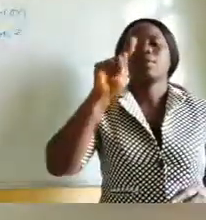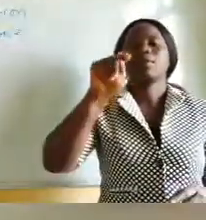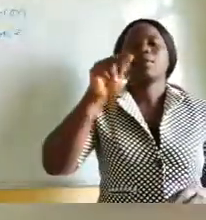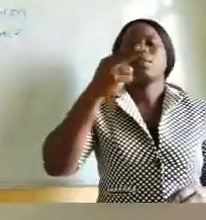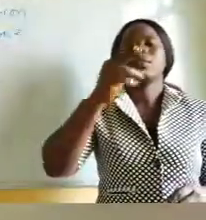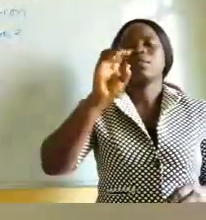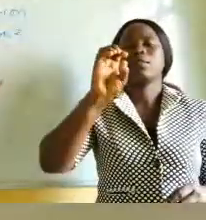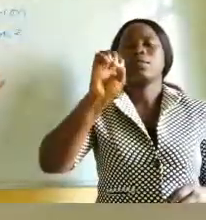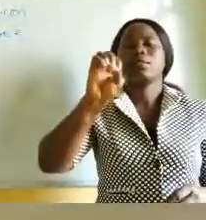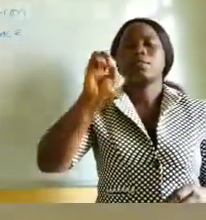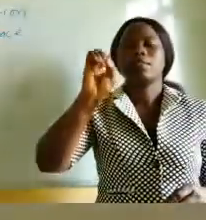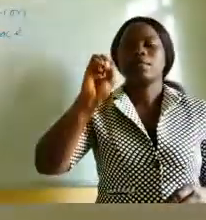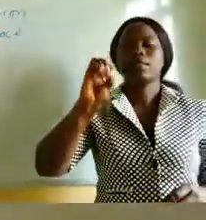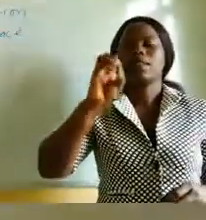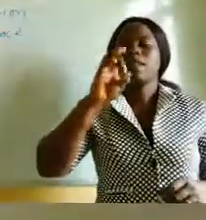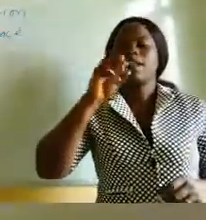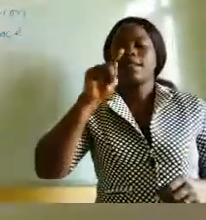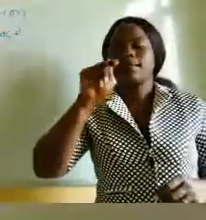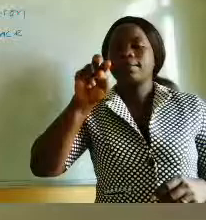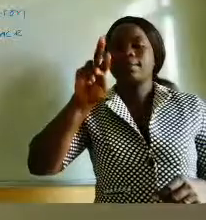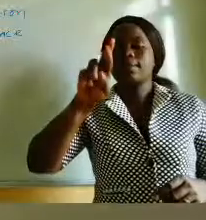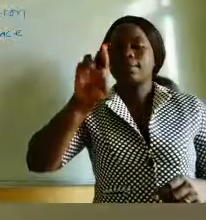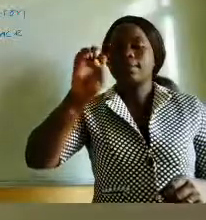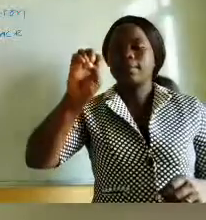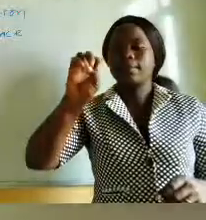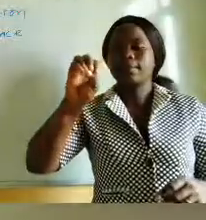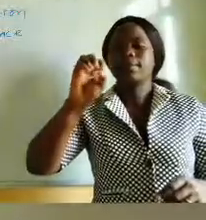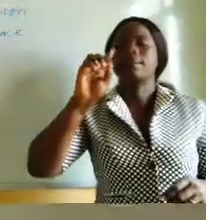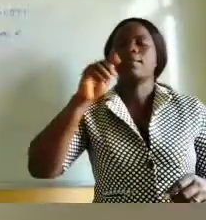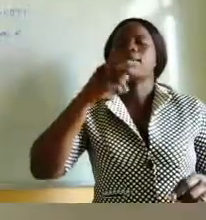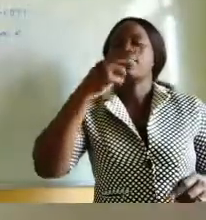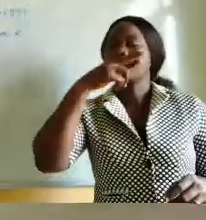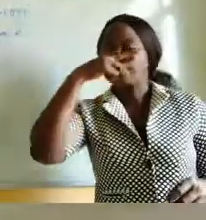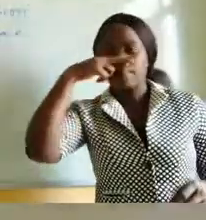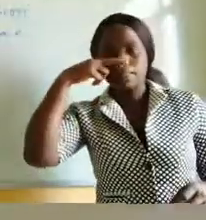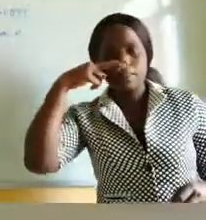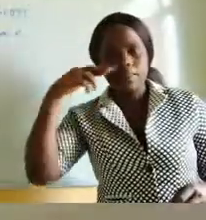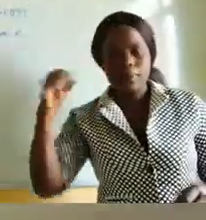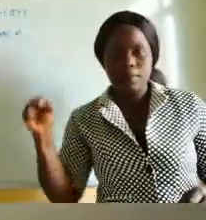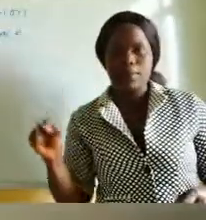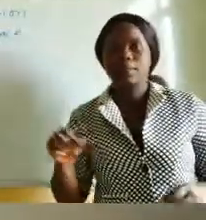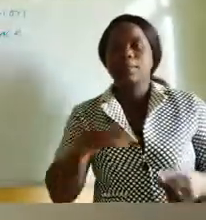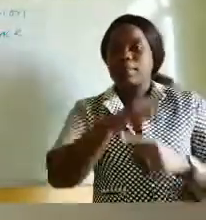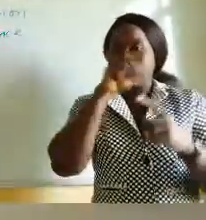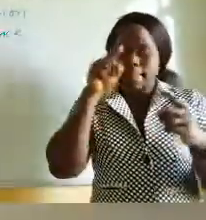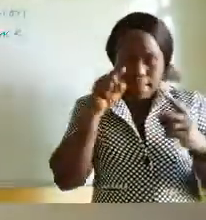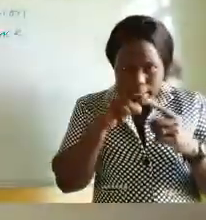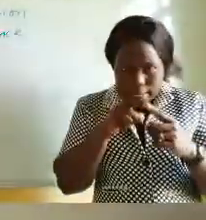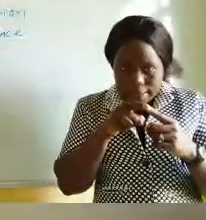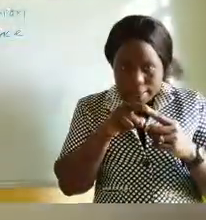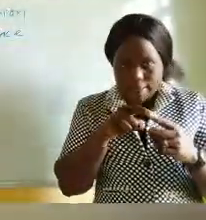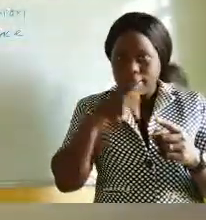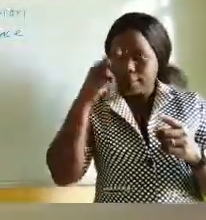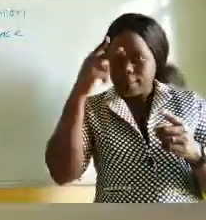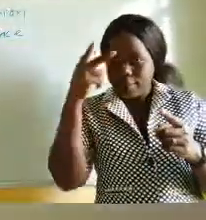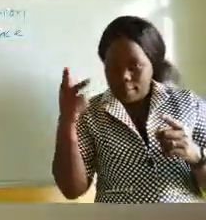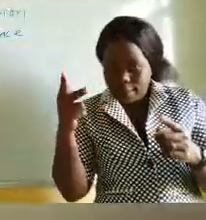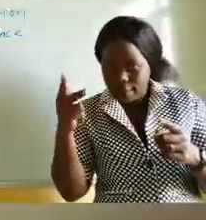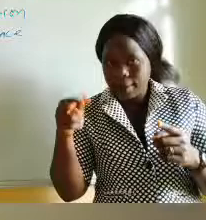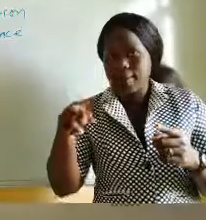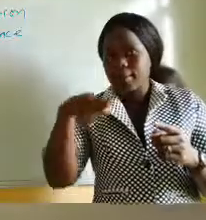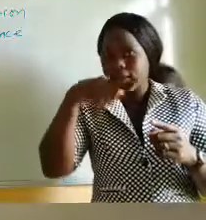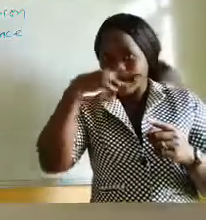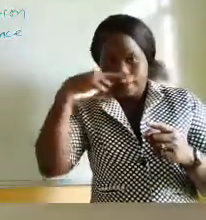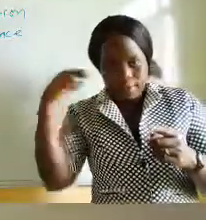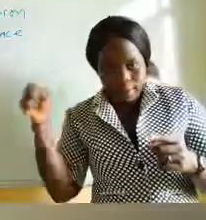Now, in assonance, it is not about the letter, but about the sound. These three thieves, it's